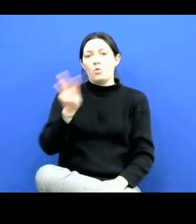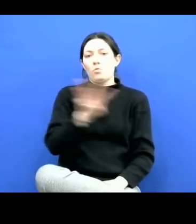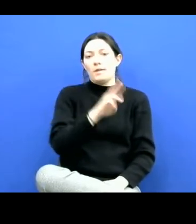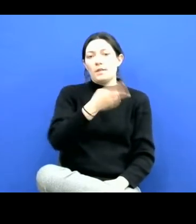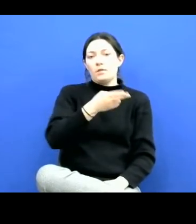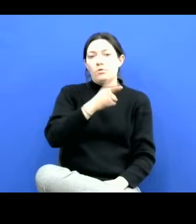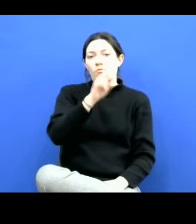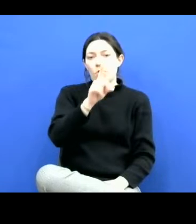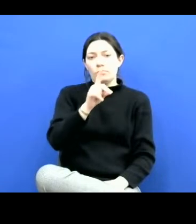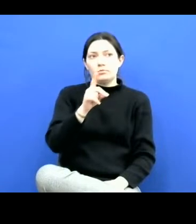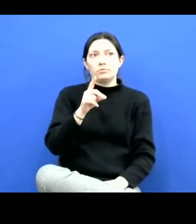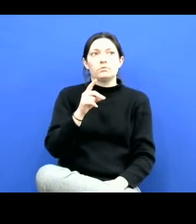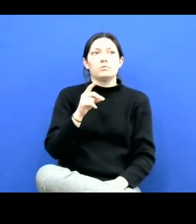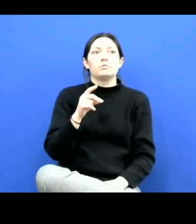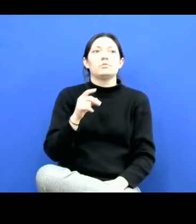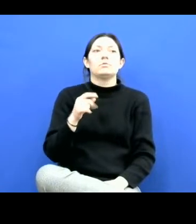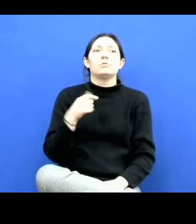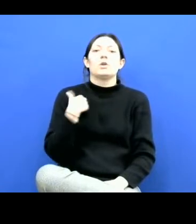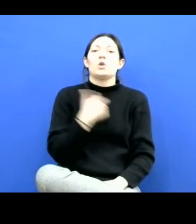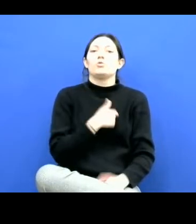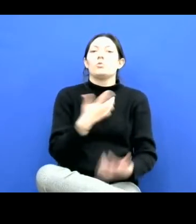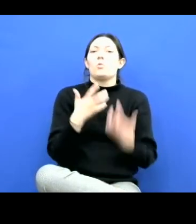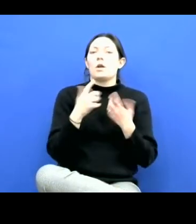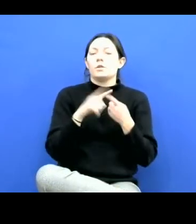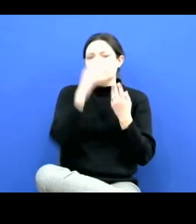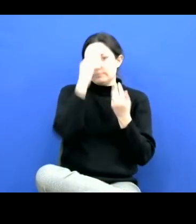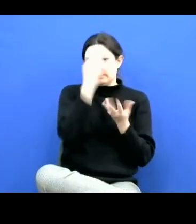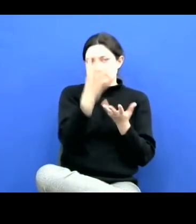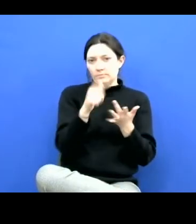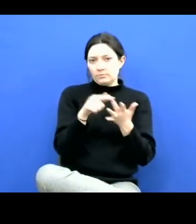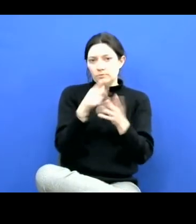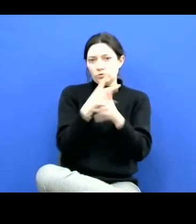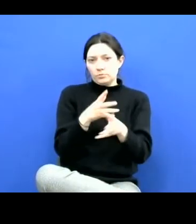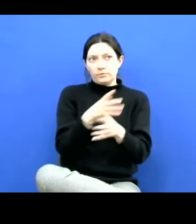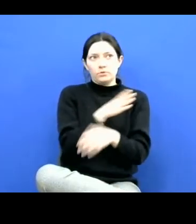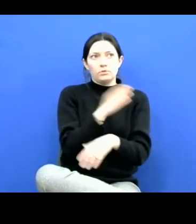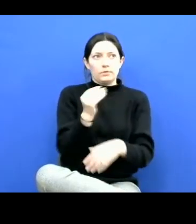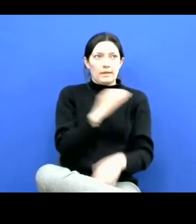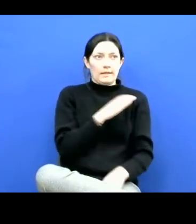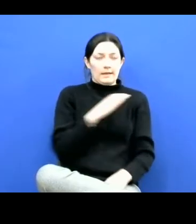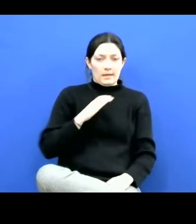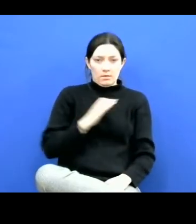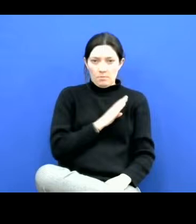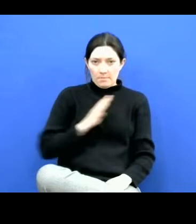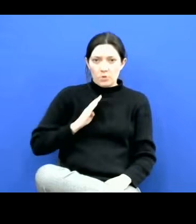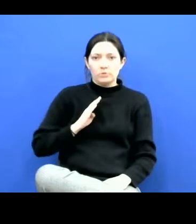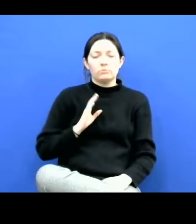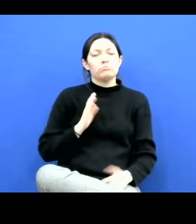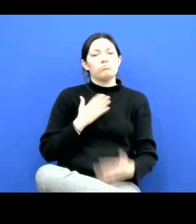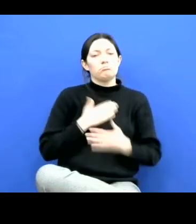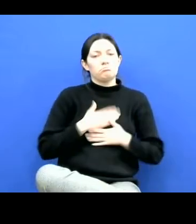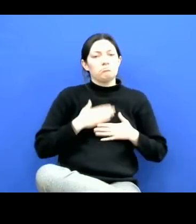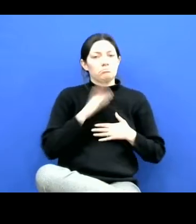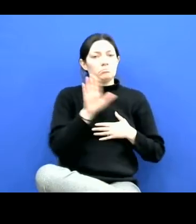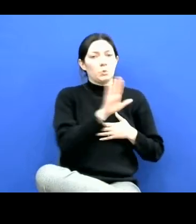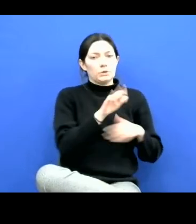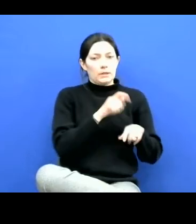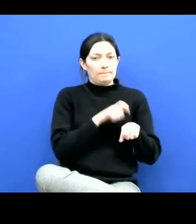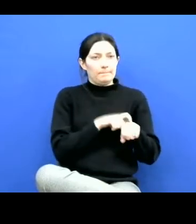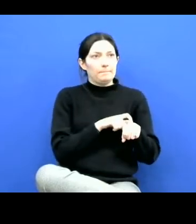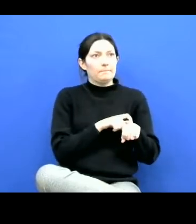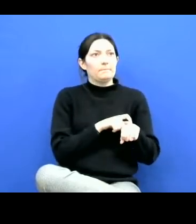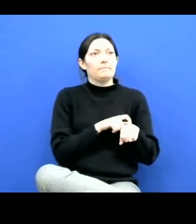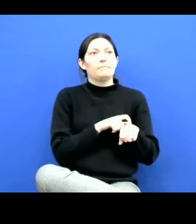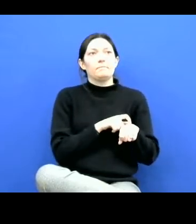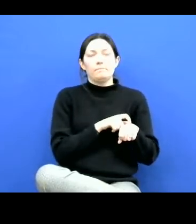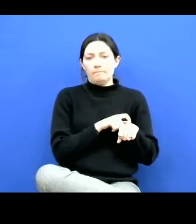And just wanted to start by telling Supervisor Schultz and the council members, we appreciate your time.